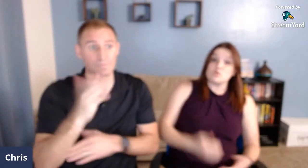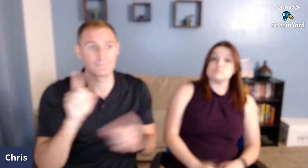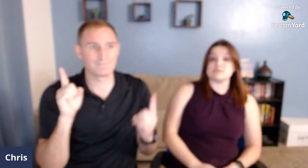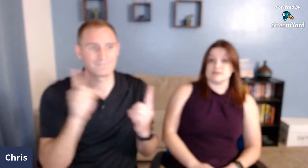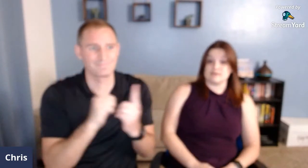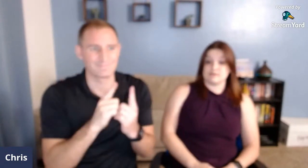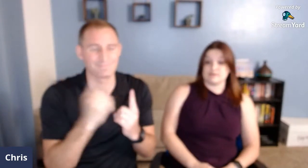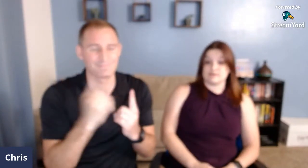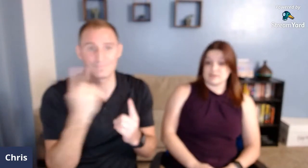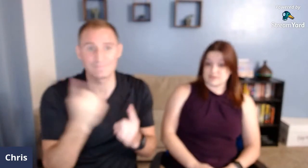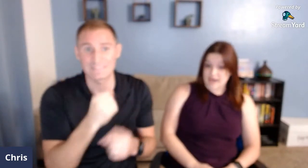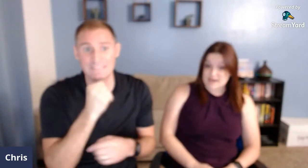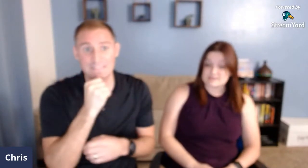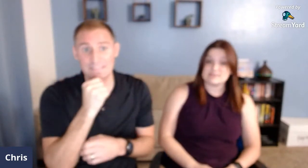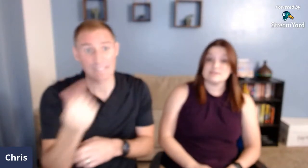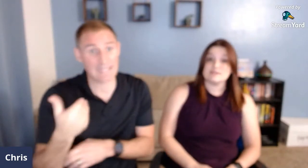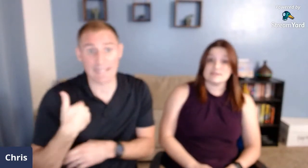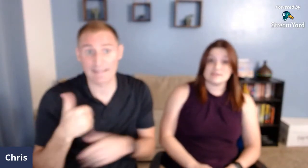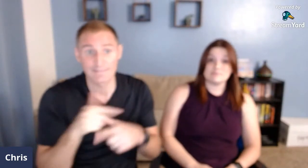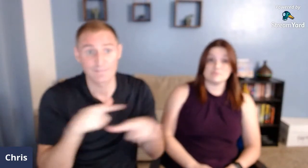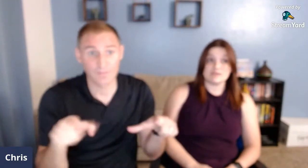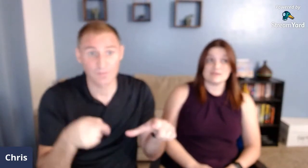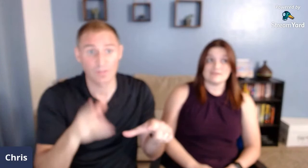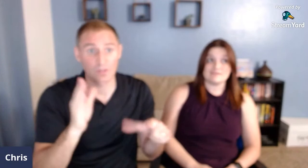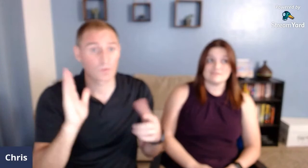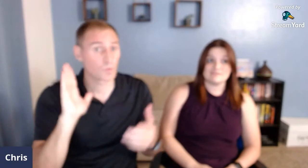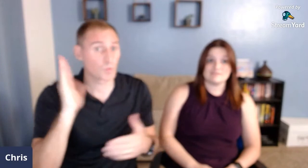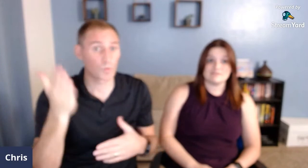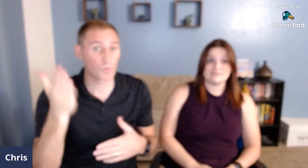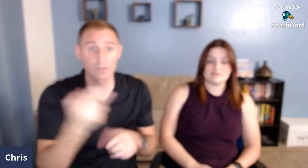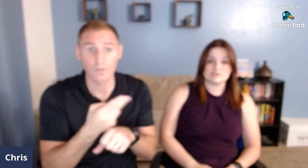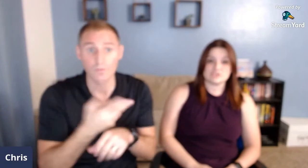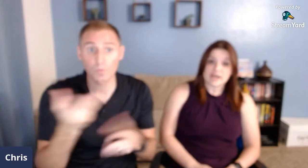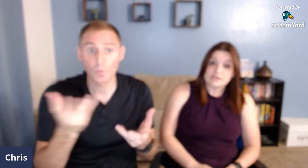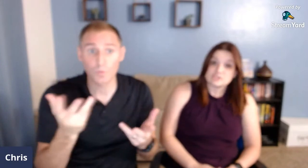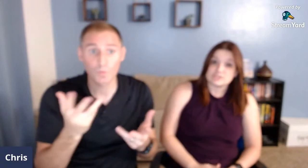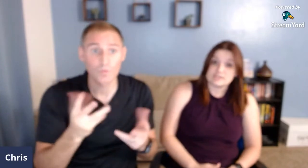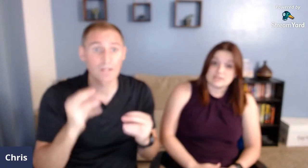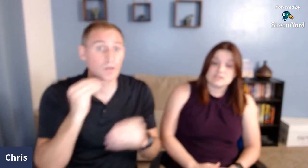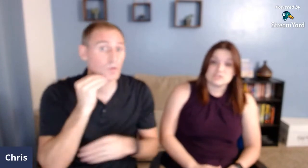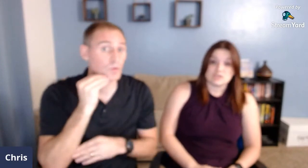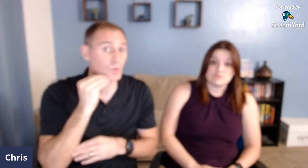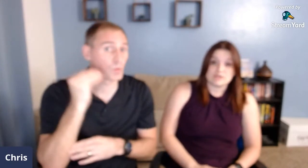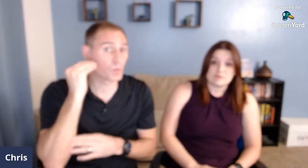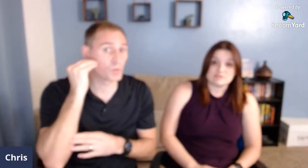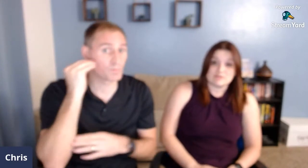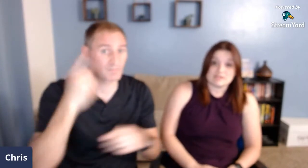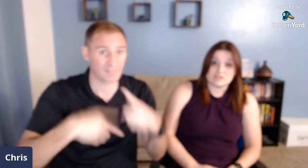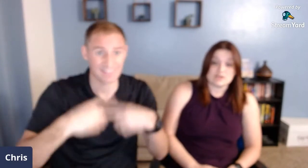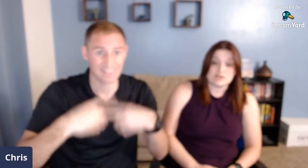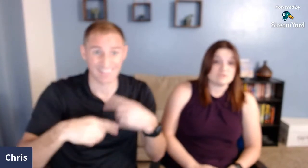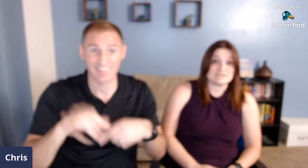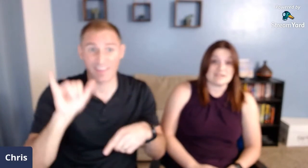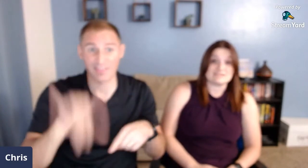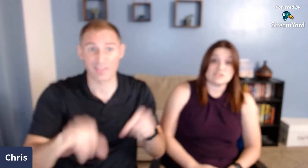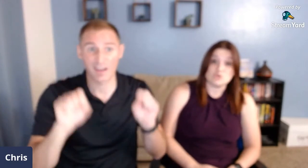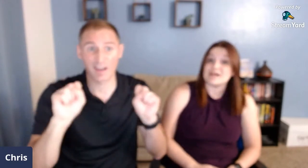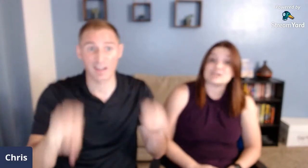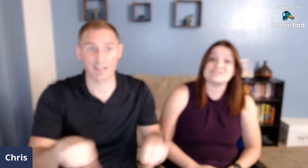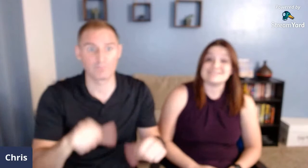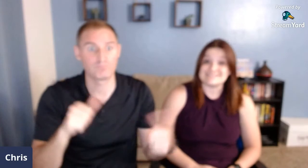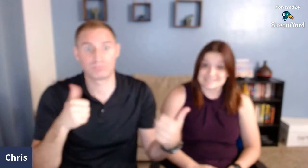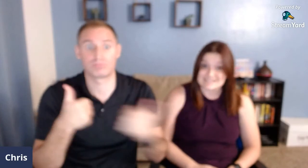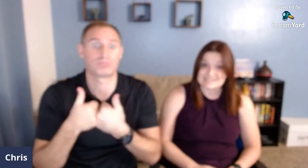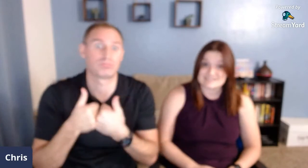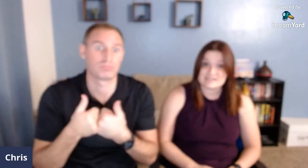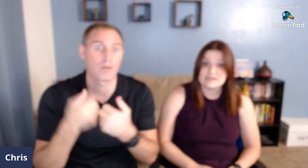use home sign. That can be challenging to communicate with somebody because they're going to be using signs that don't